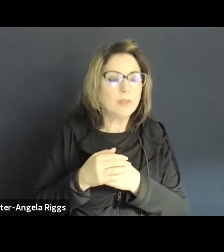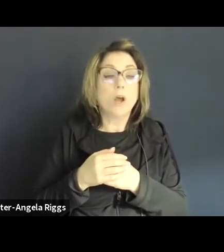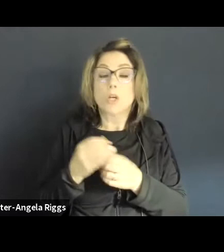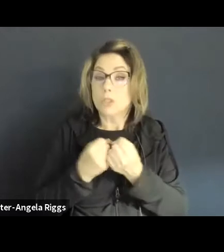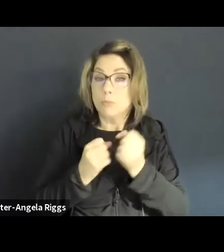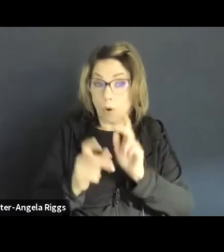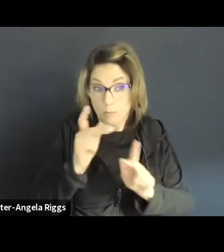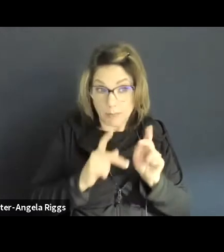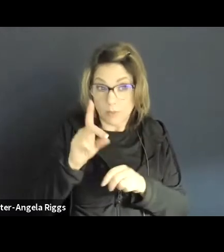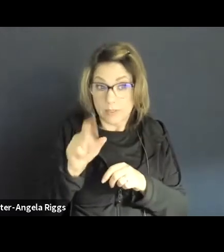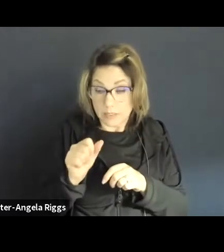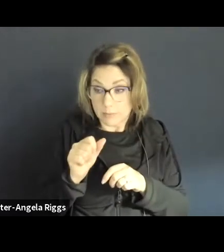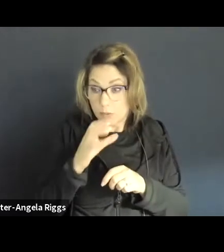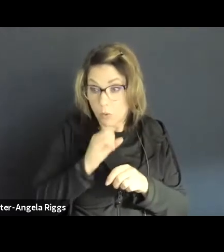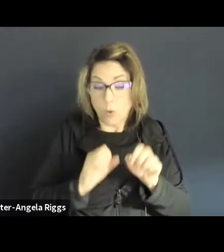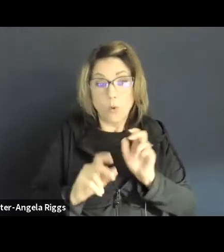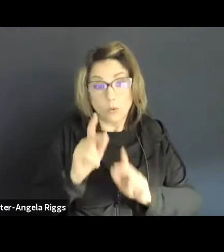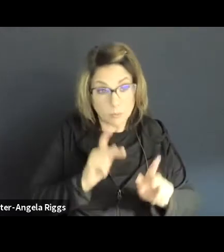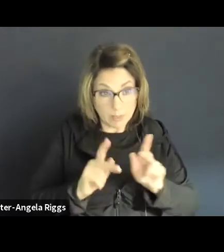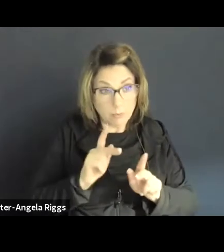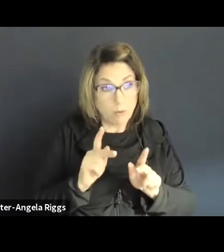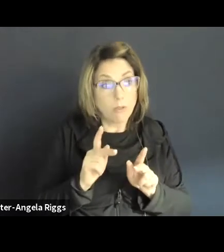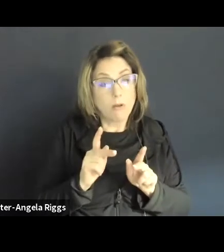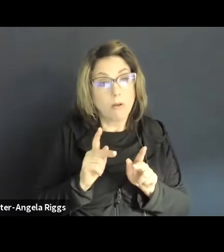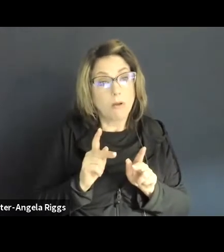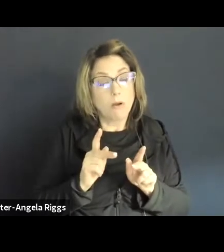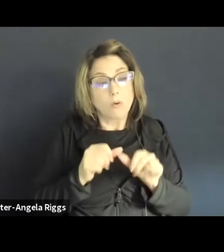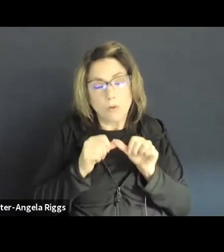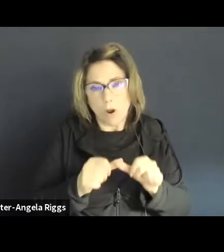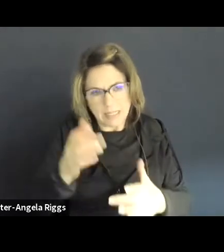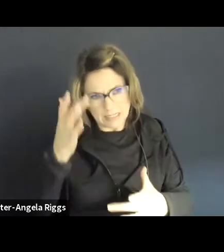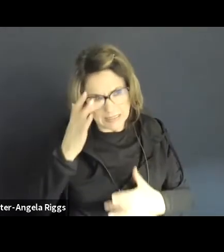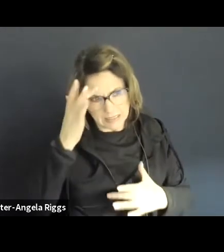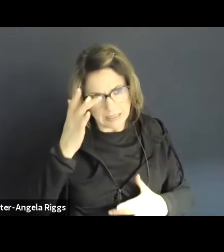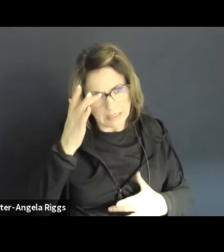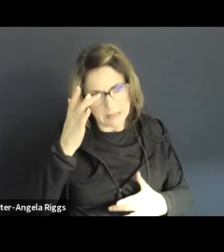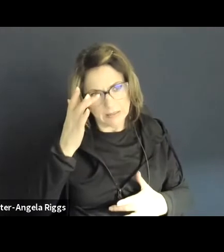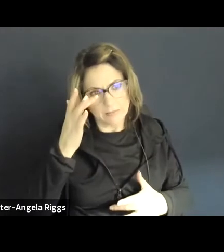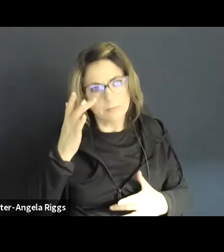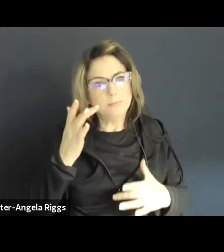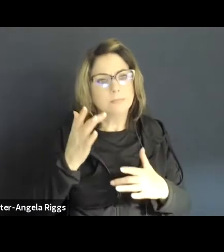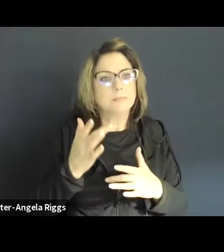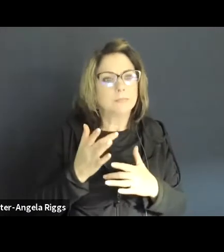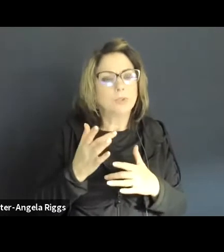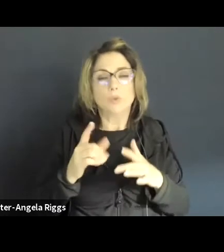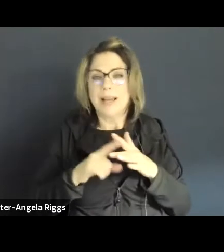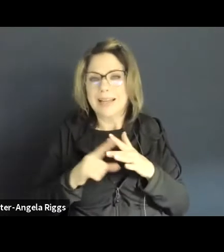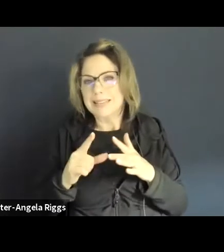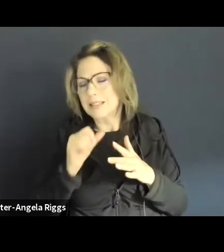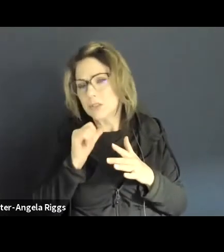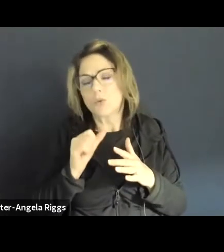older adults to exit homelessness and obtain and maintain stable housing.